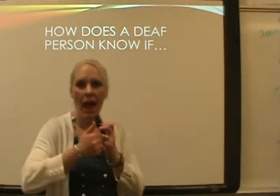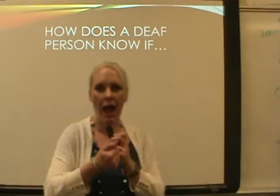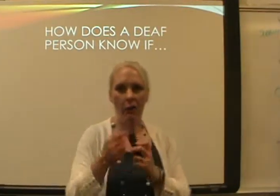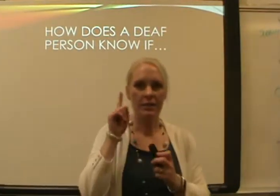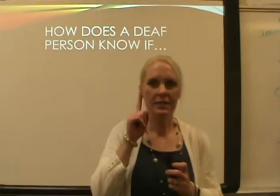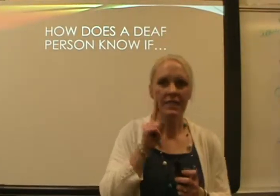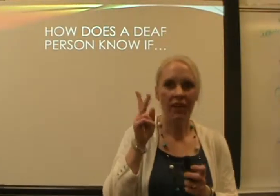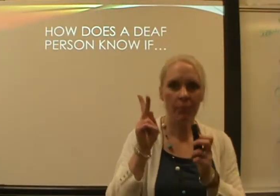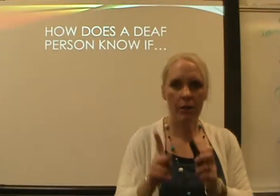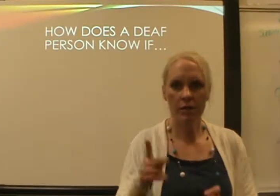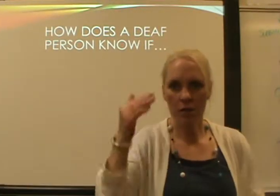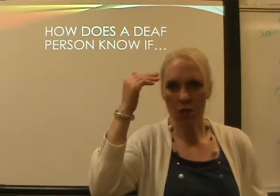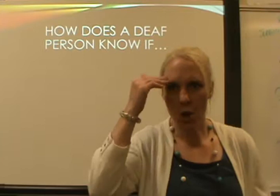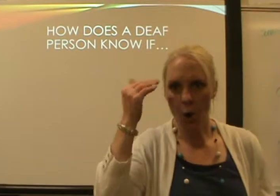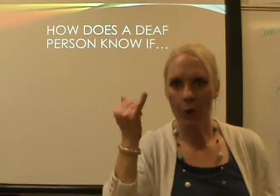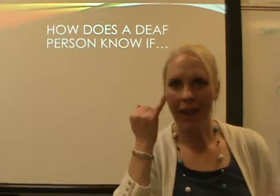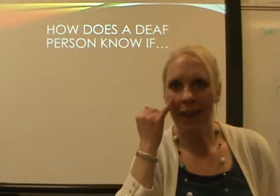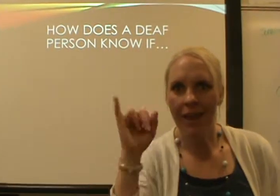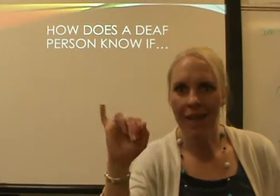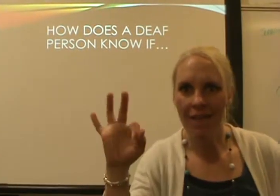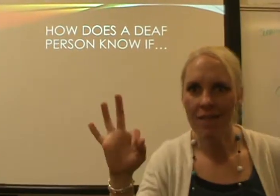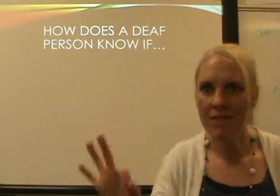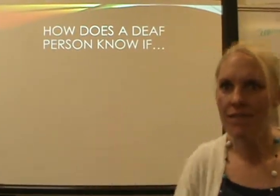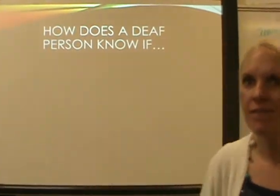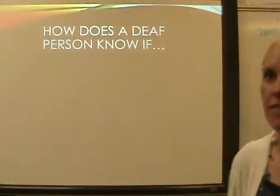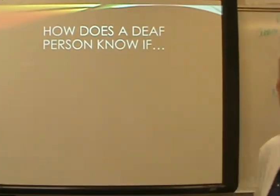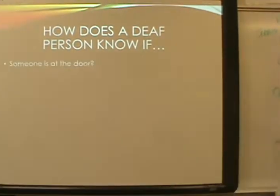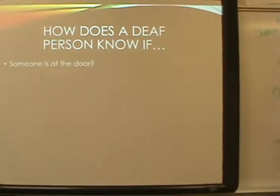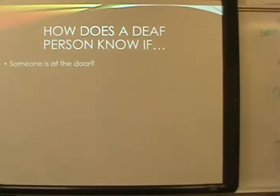How does a deaf person know if